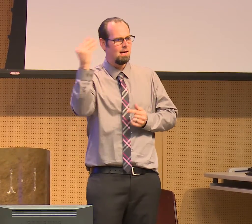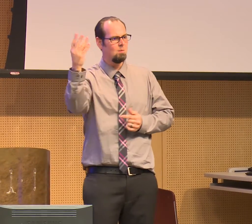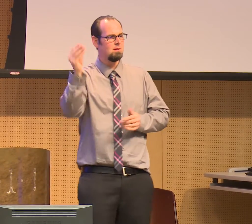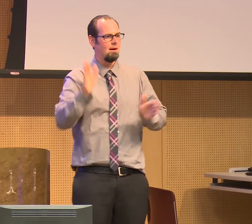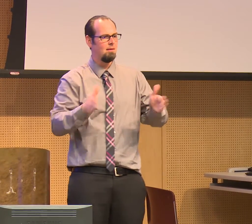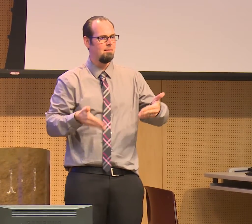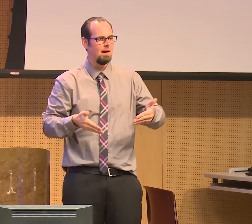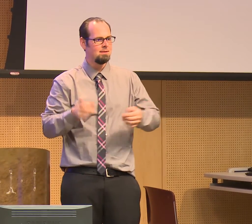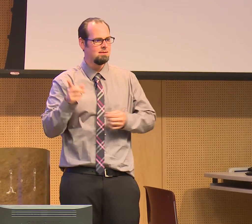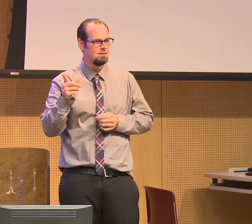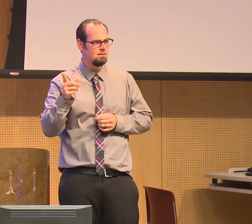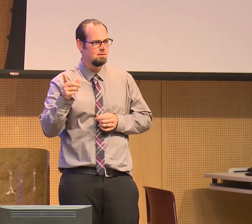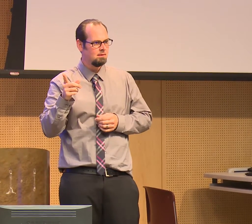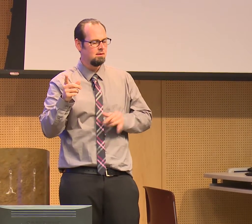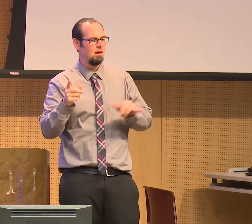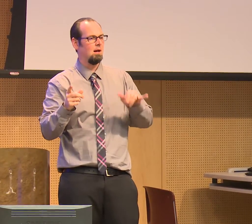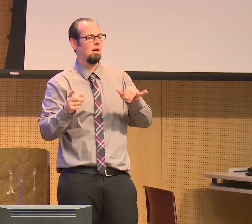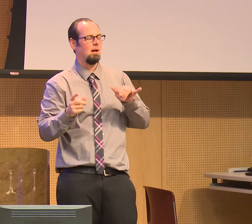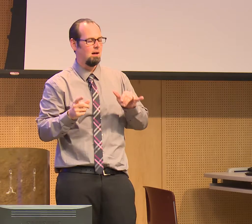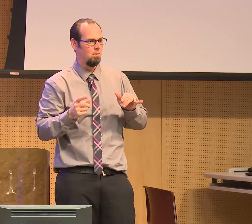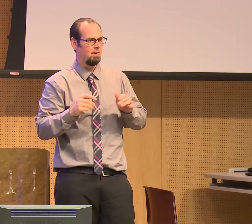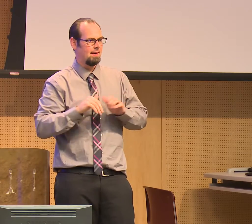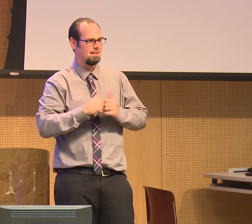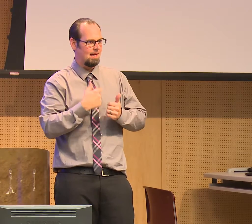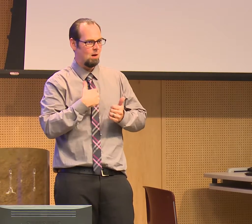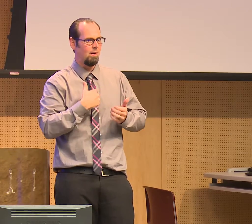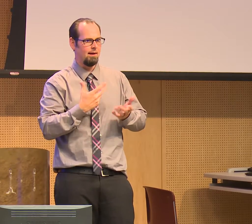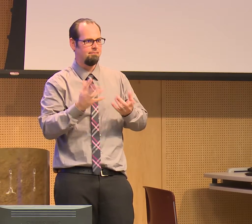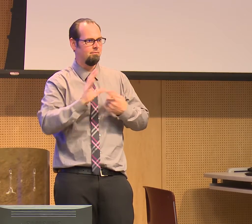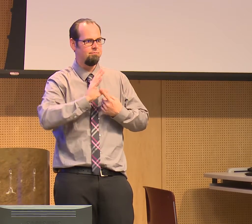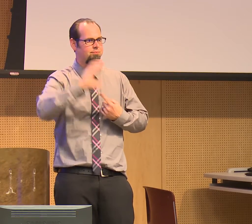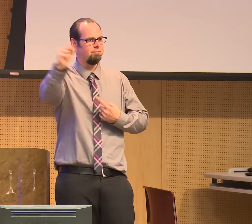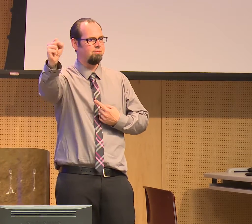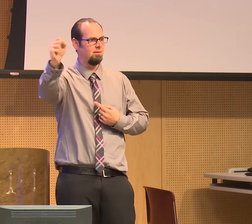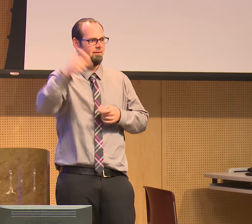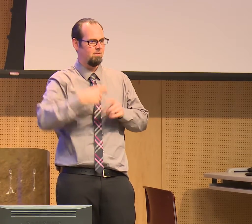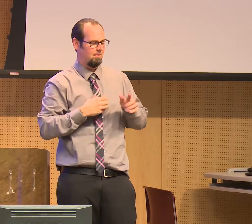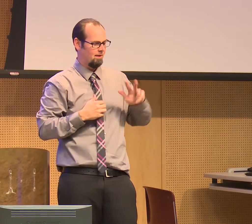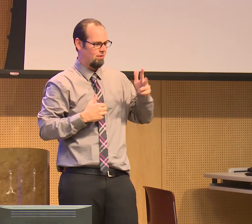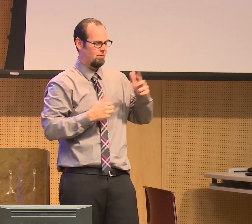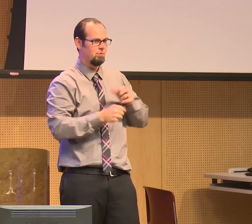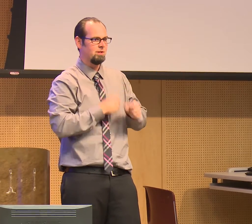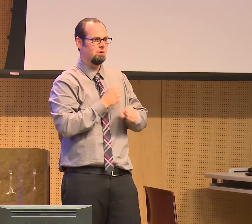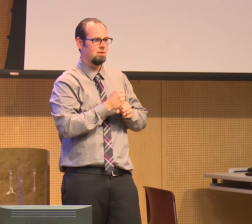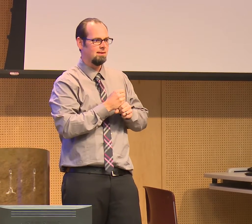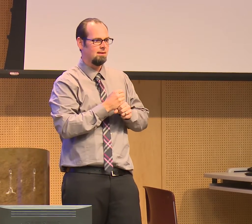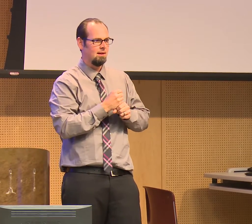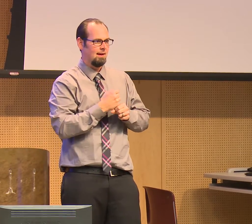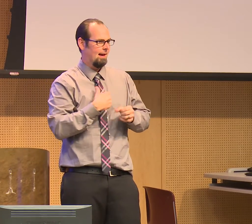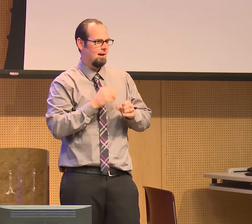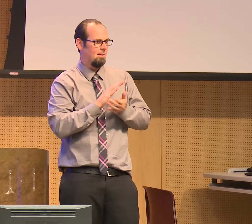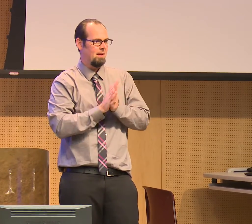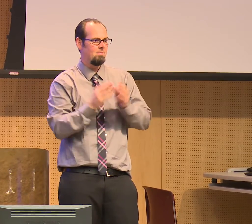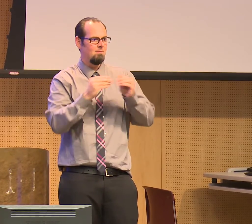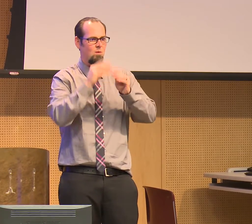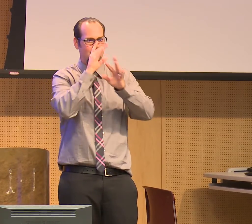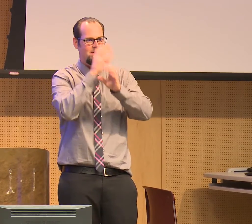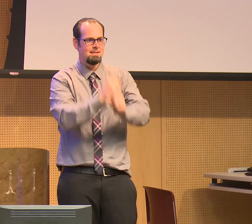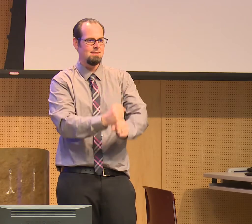how to think outside of the box. From there on, I took off. That was my third year.